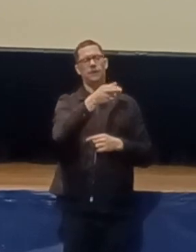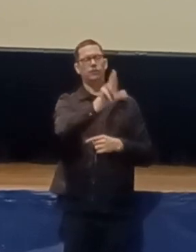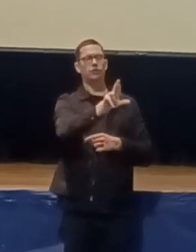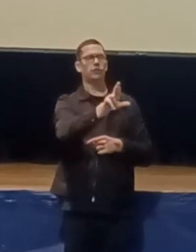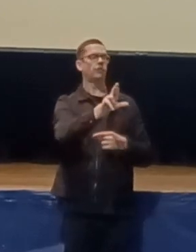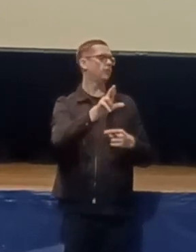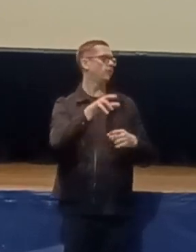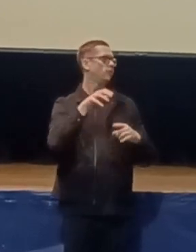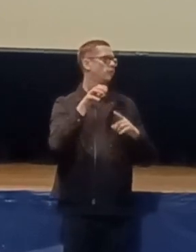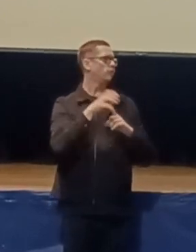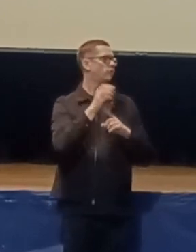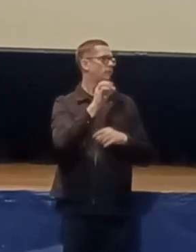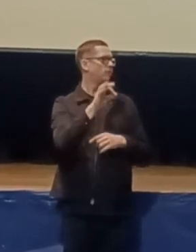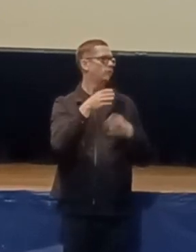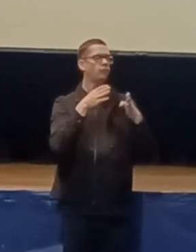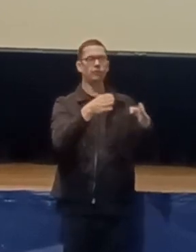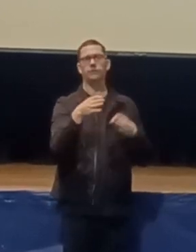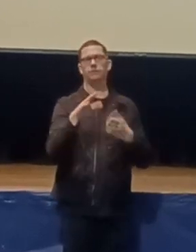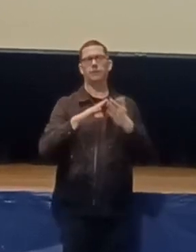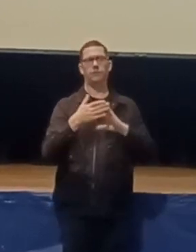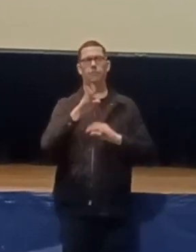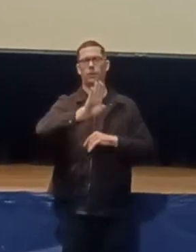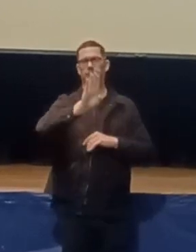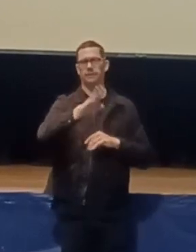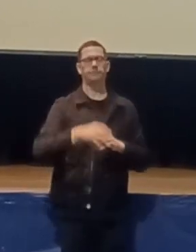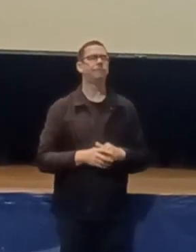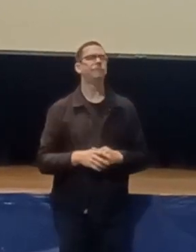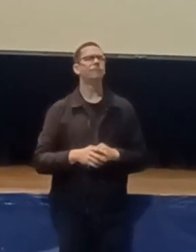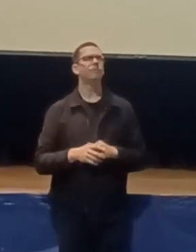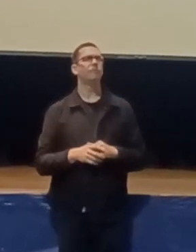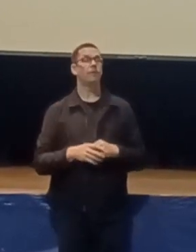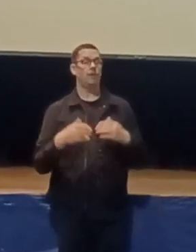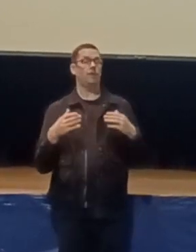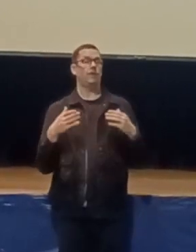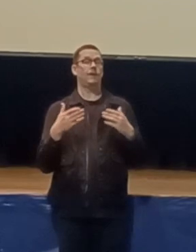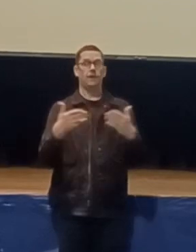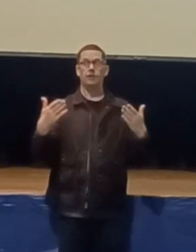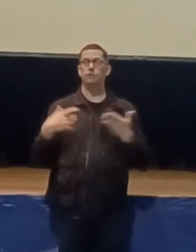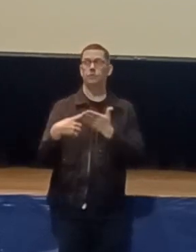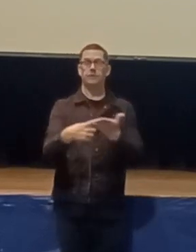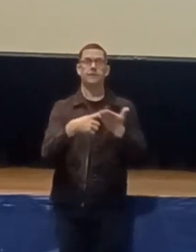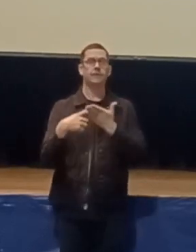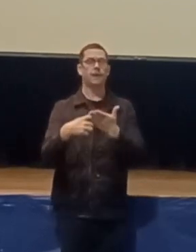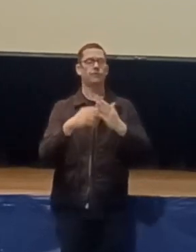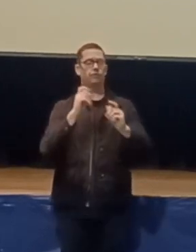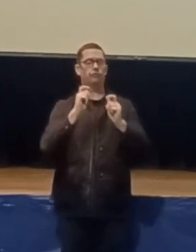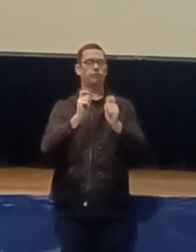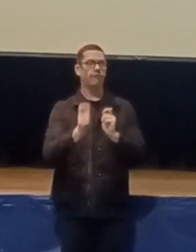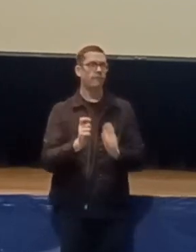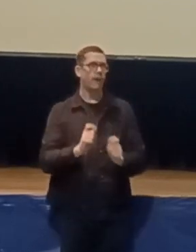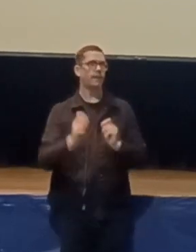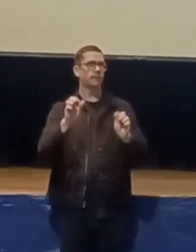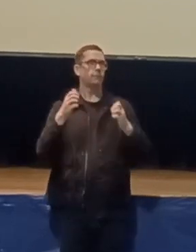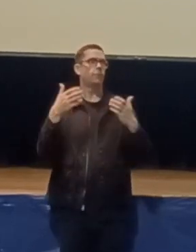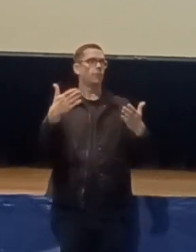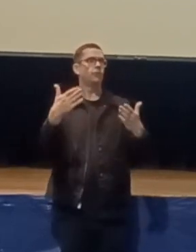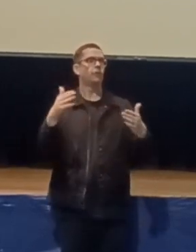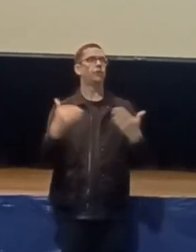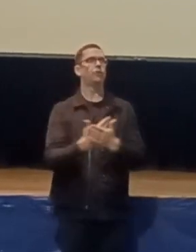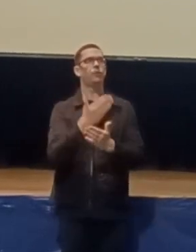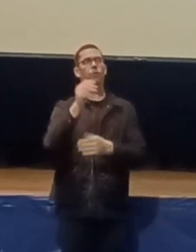of Streets from the City of Boston. And we're here to talk about our revised proposal for 15% design for the new Arbor